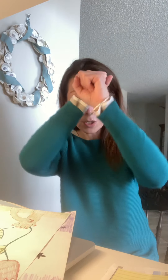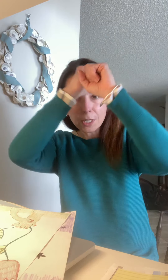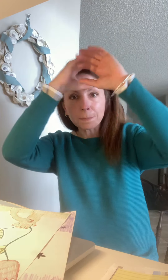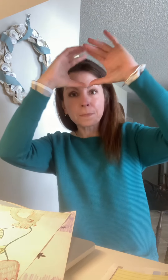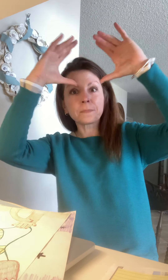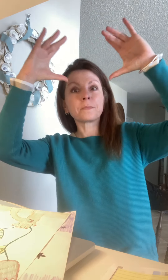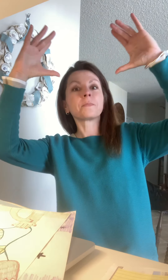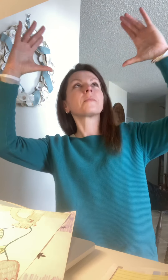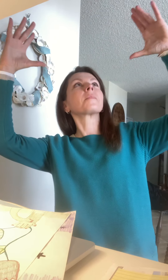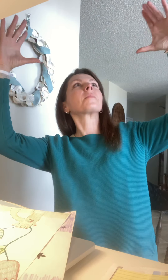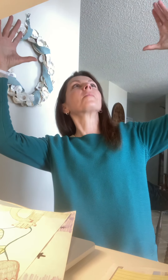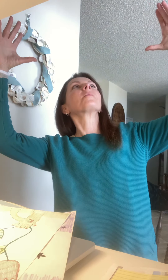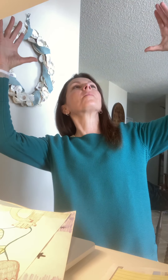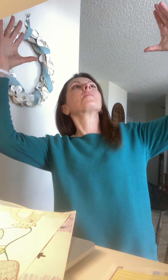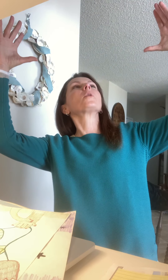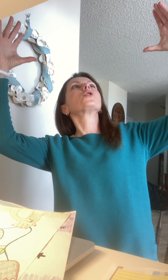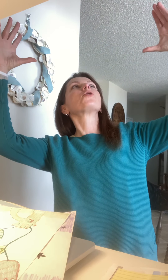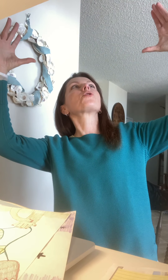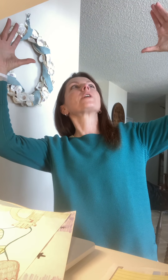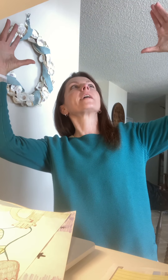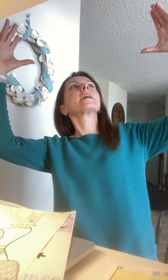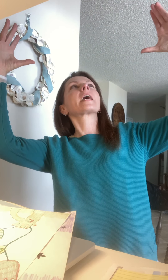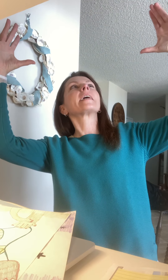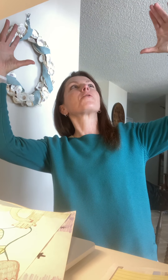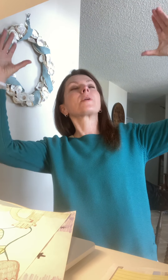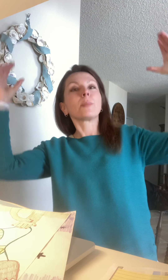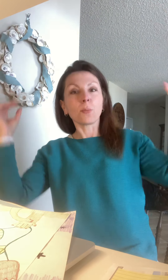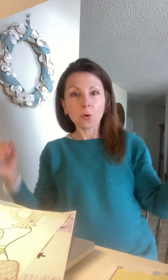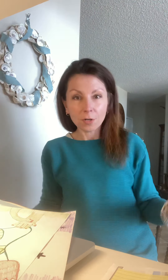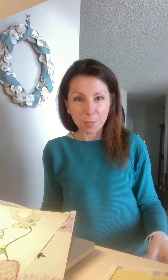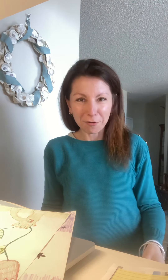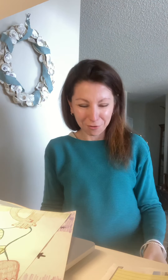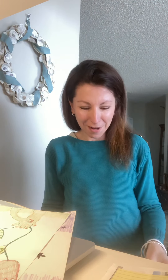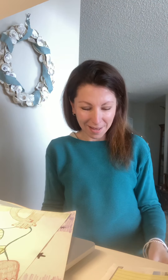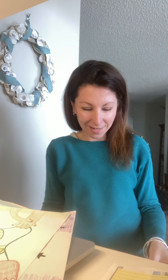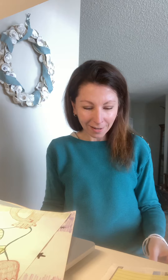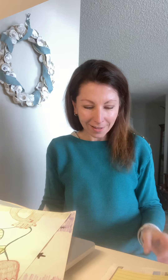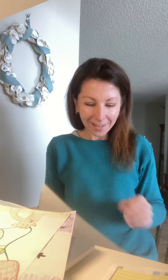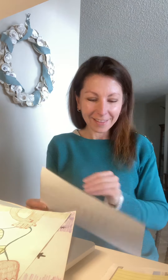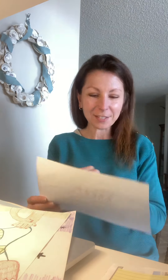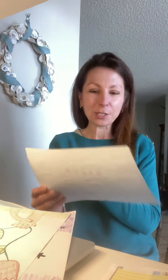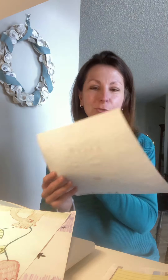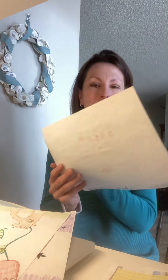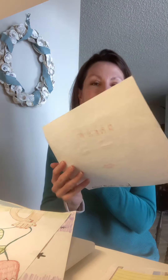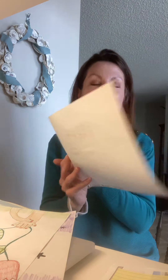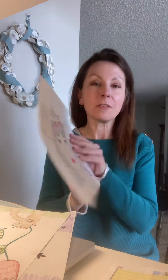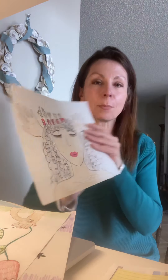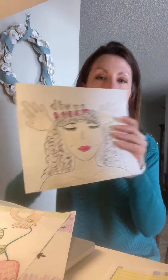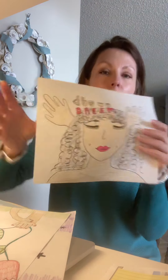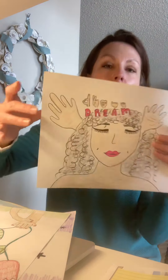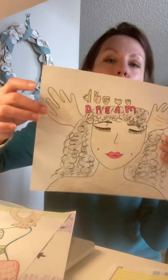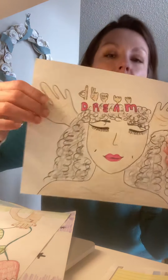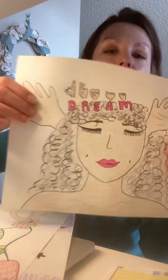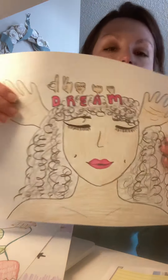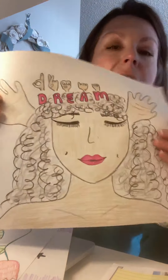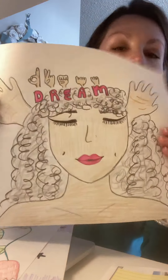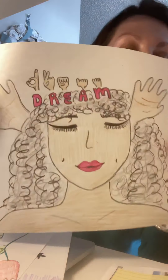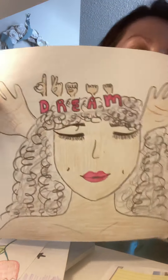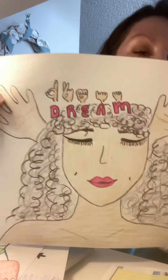Dream. You're creating a dream bubble above your head. This student even put all the letters of